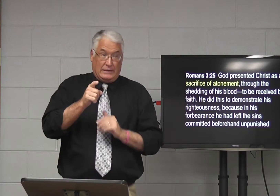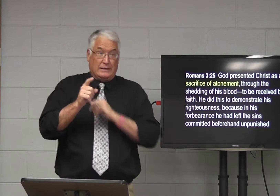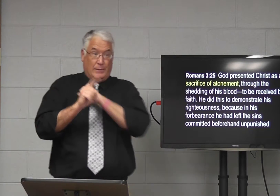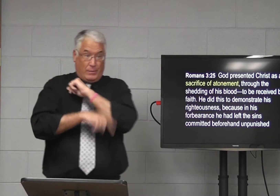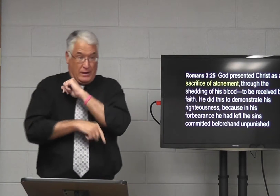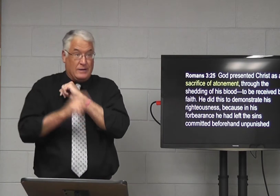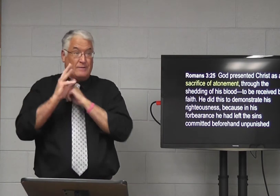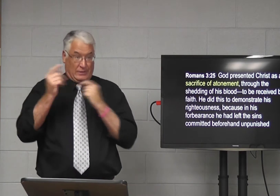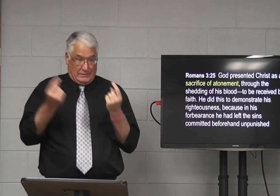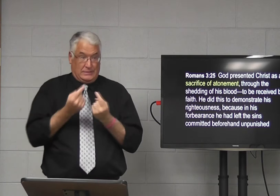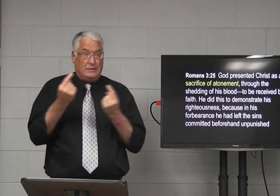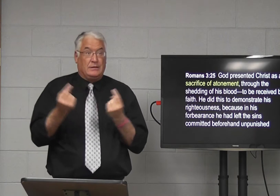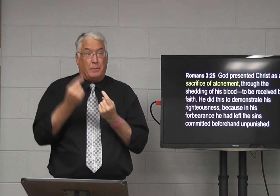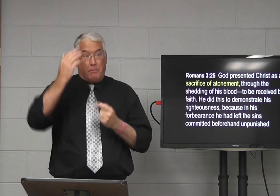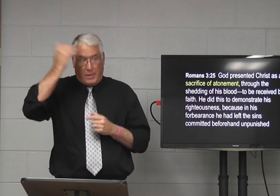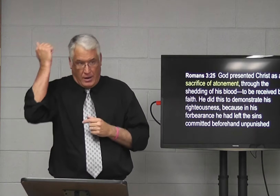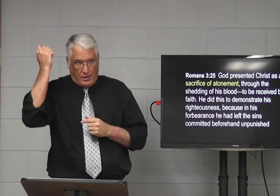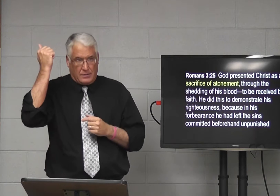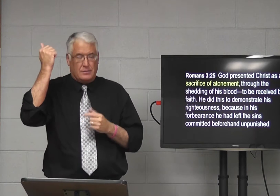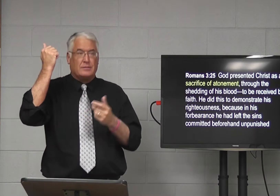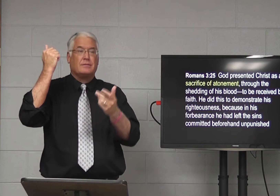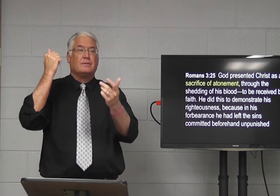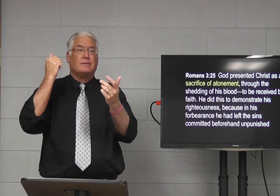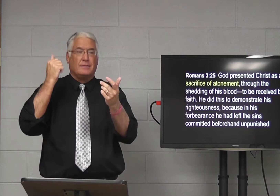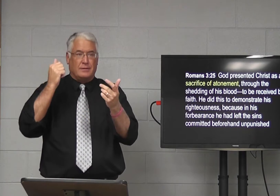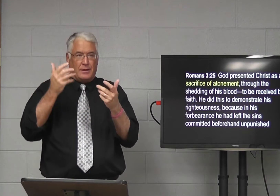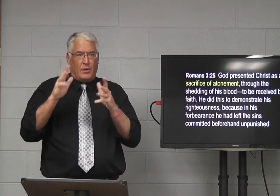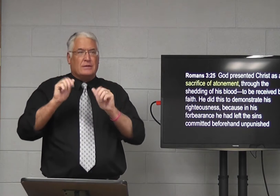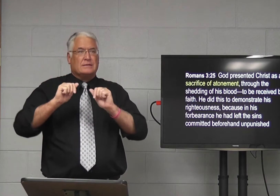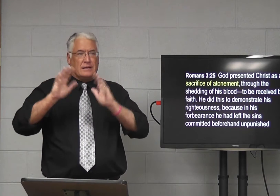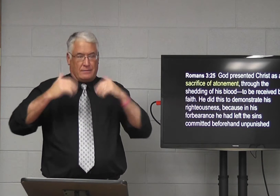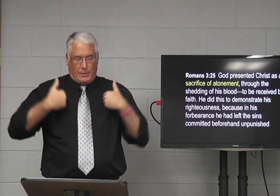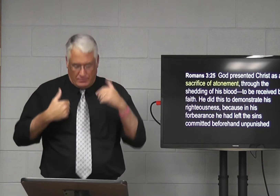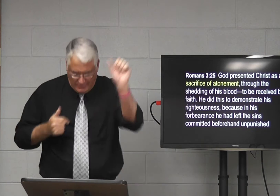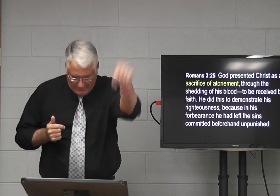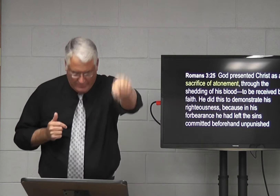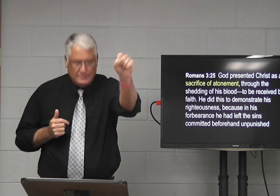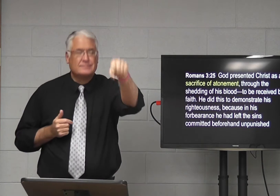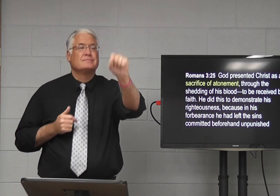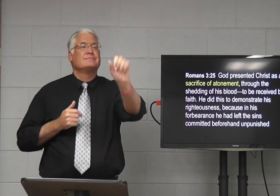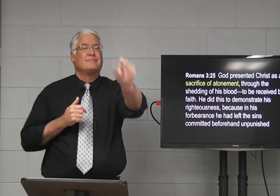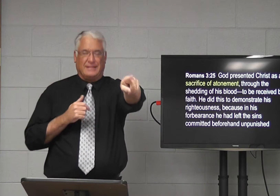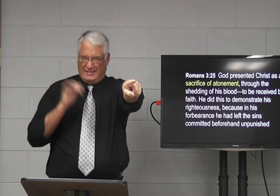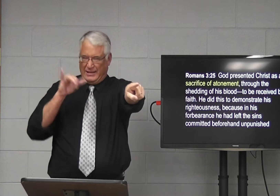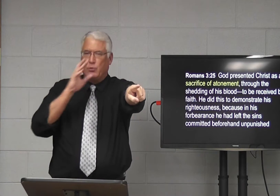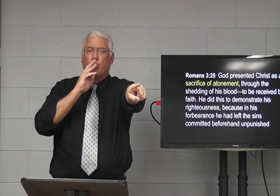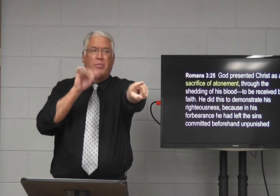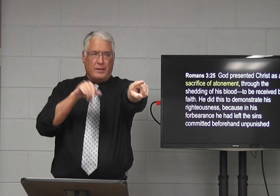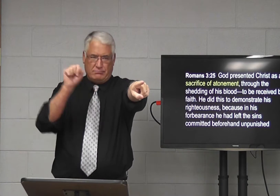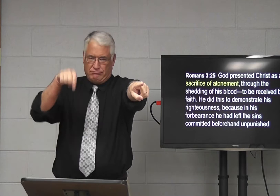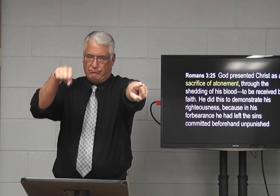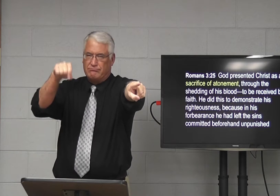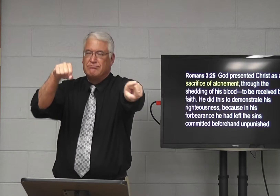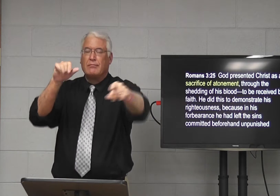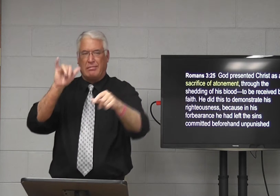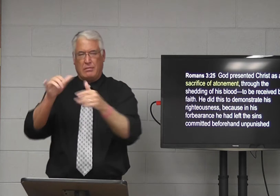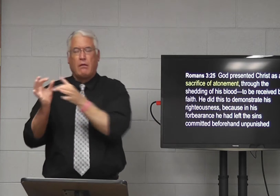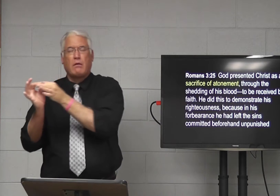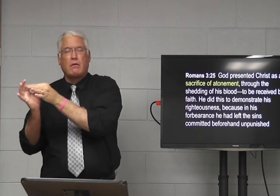So there's no real punishment for their sins because they had sacrificed animals at that point. Yes, and that's what we're talking